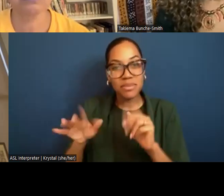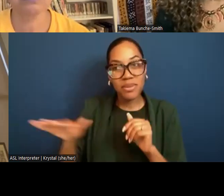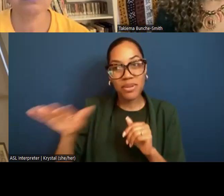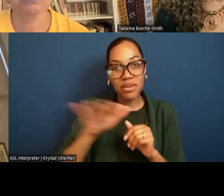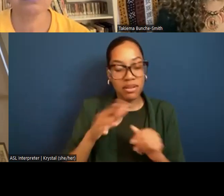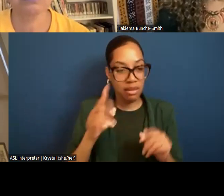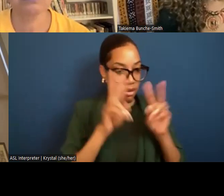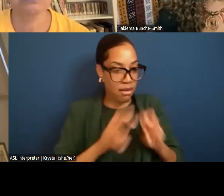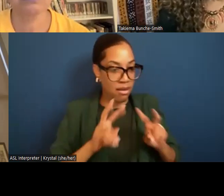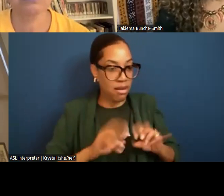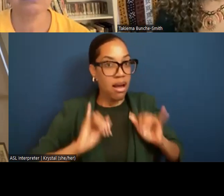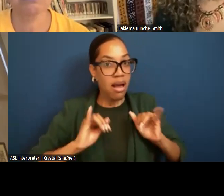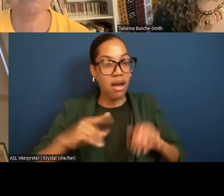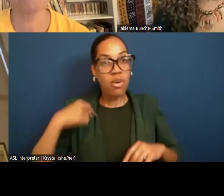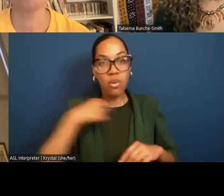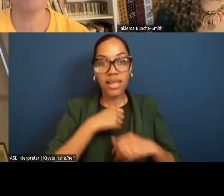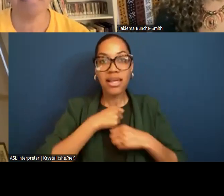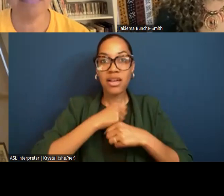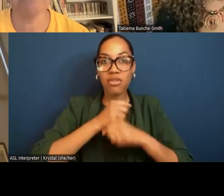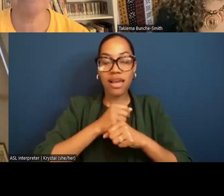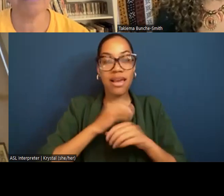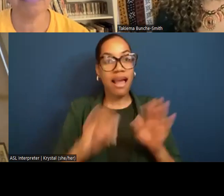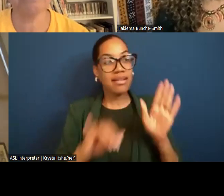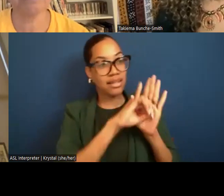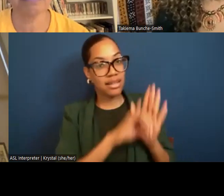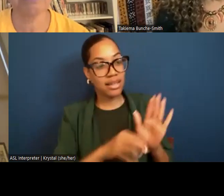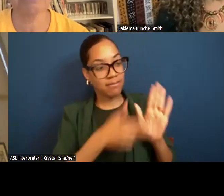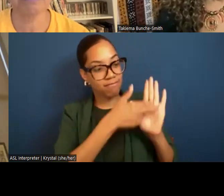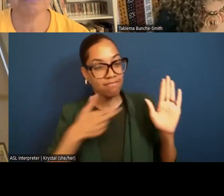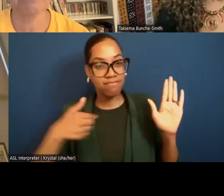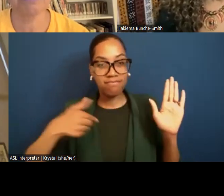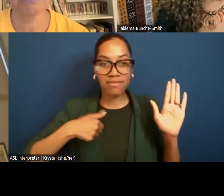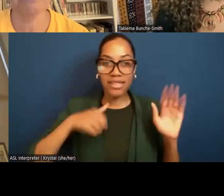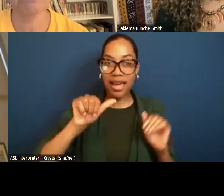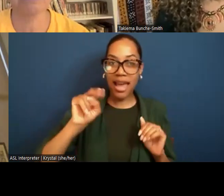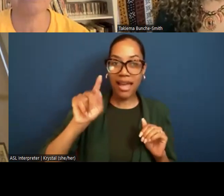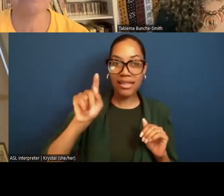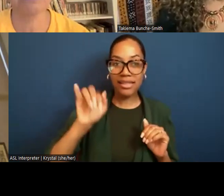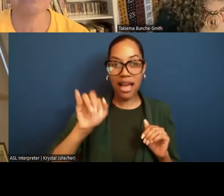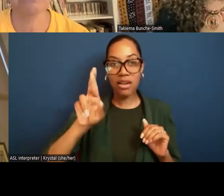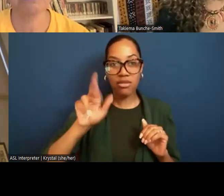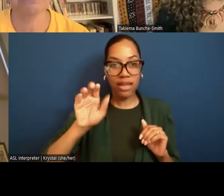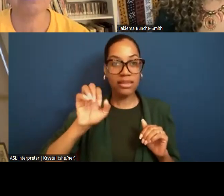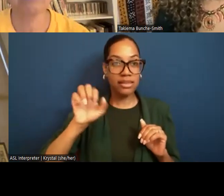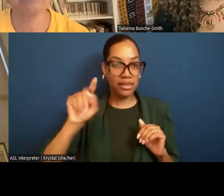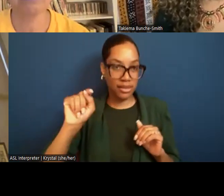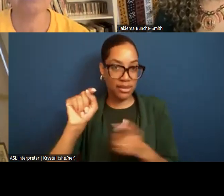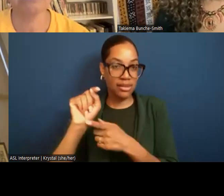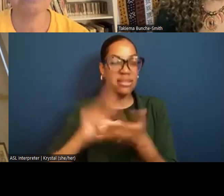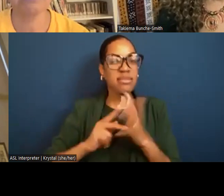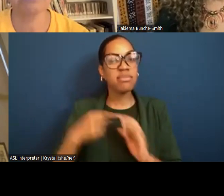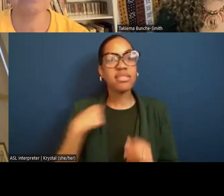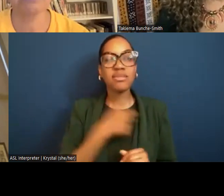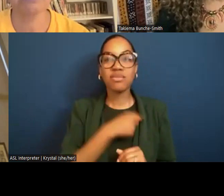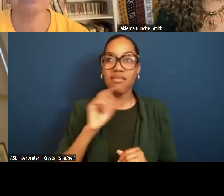their identity as anti-racist over time. So they can have a powerful narrative for themselves that drives them in this work, realizing we all got